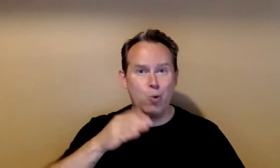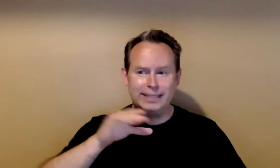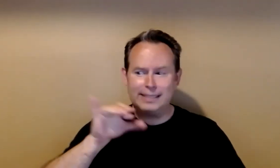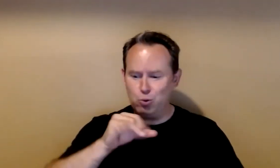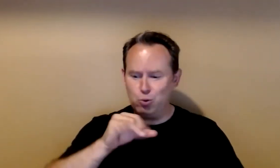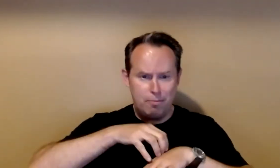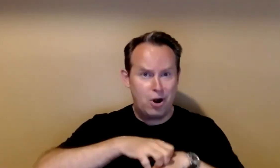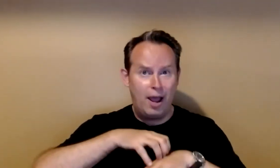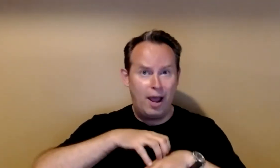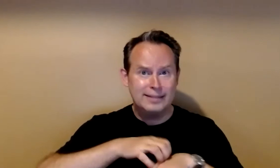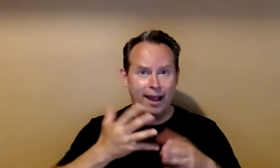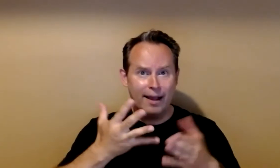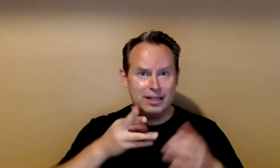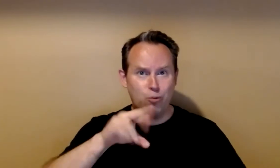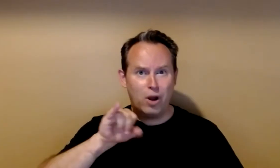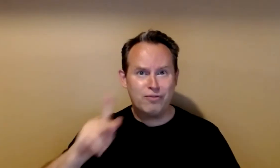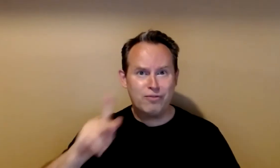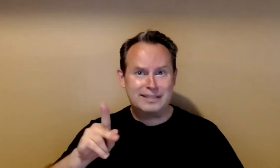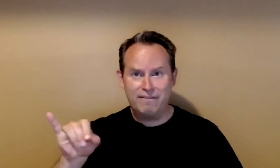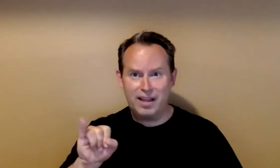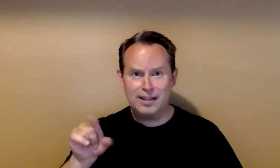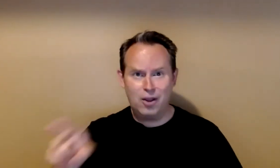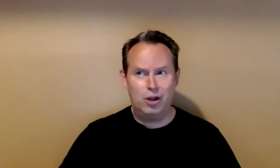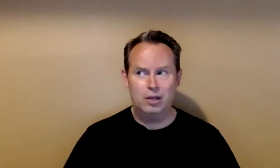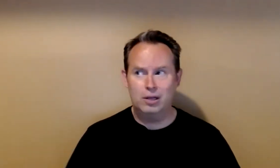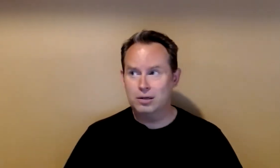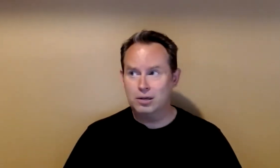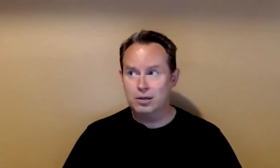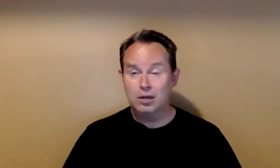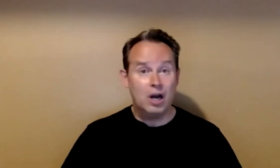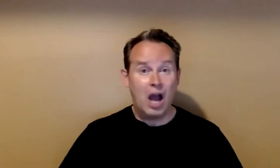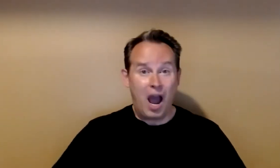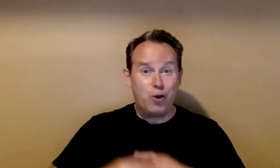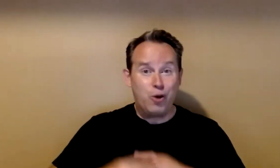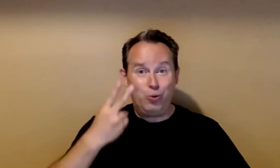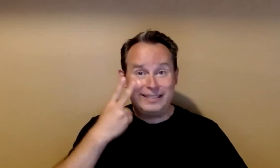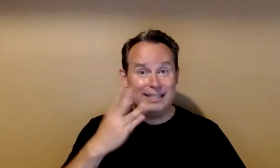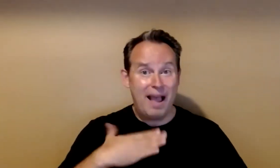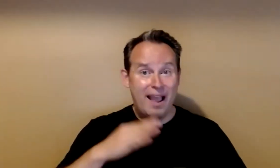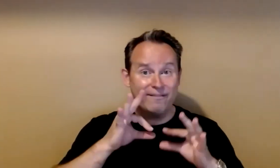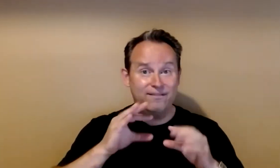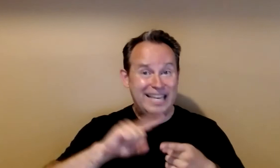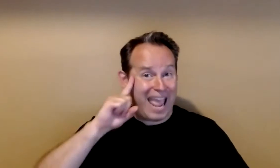family because my mom is immunocompromised and I didn't want to risk infecting